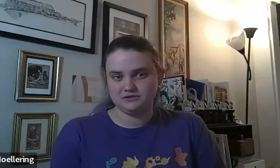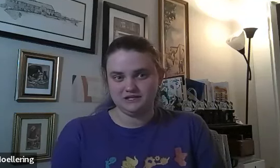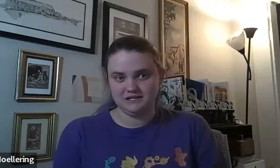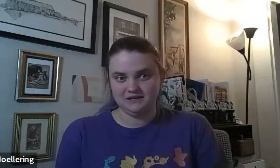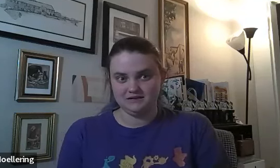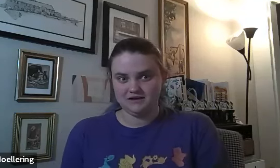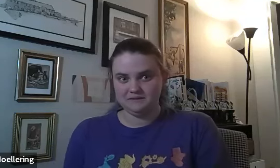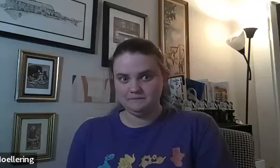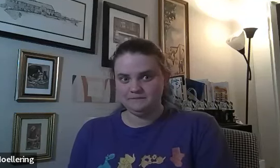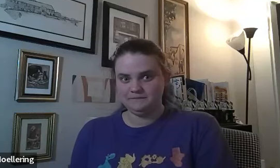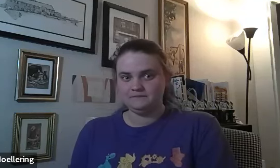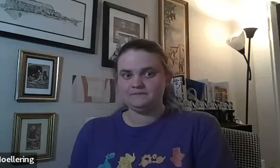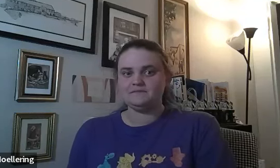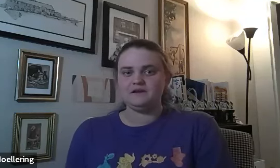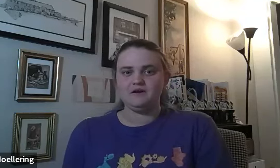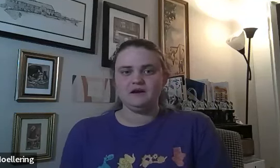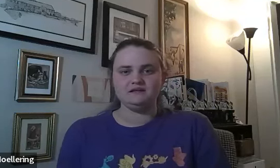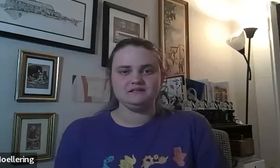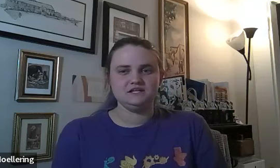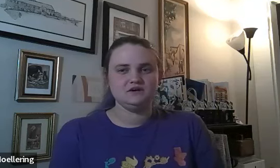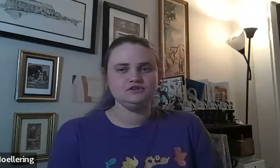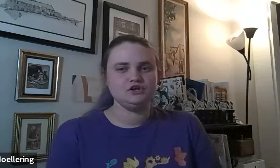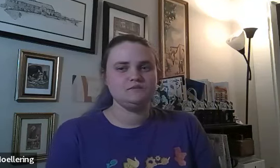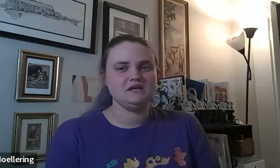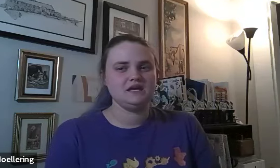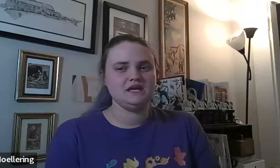100 in it. Okay. All right. Can y'all show me